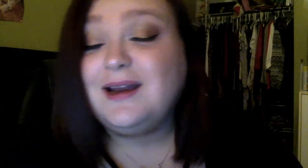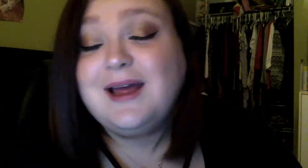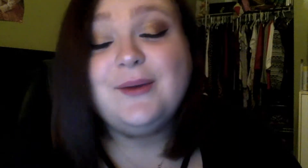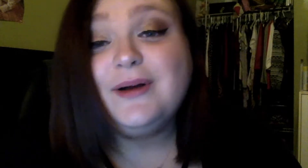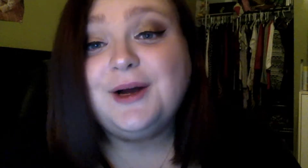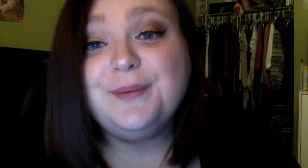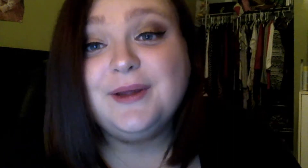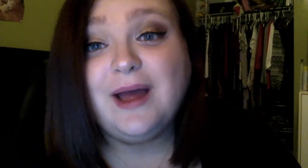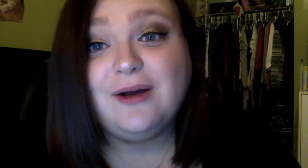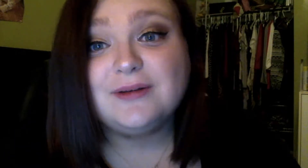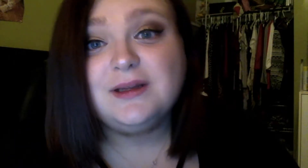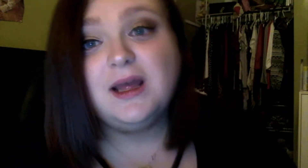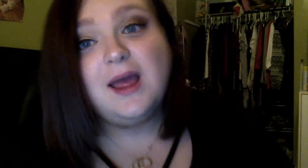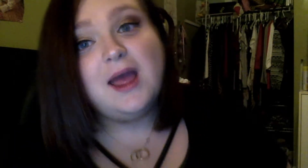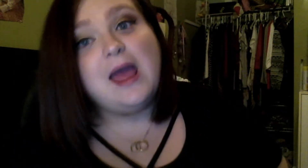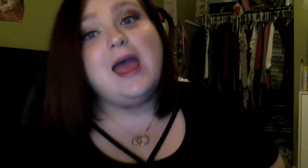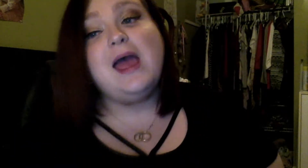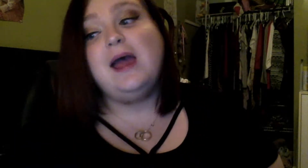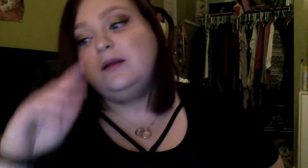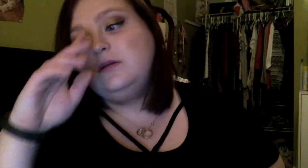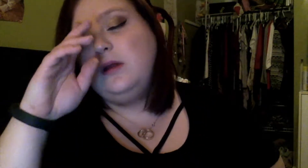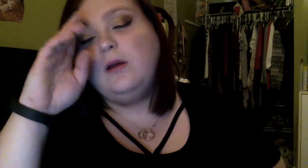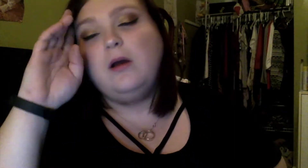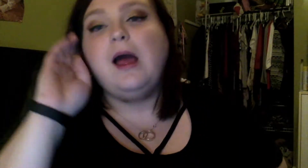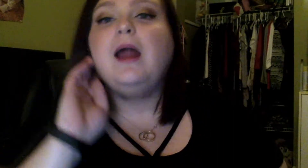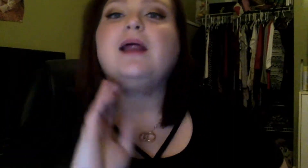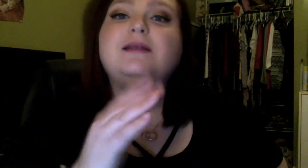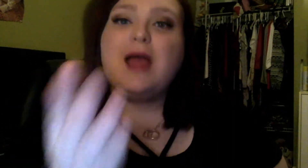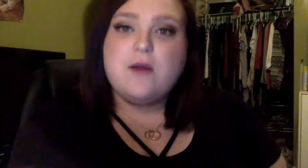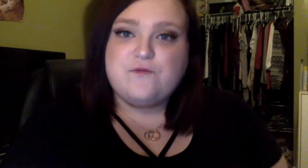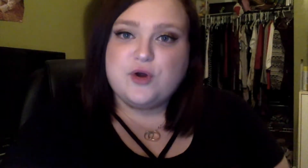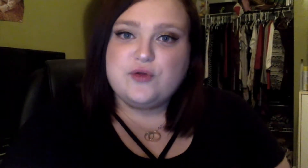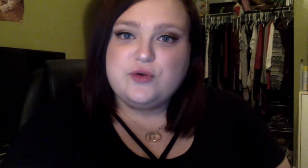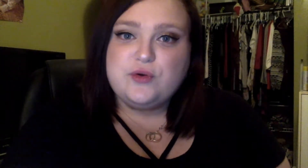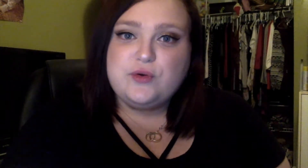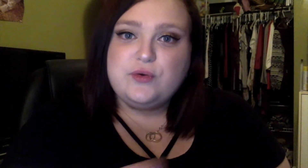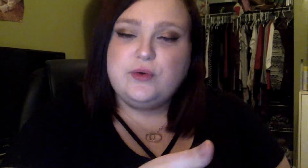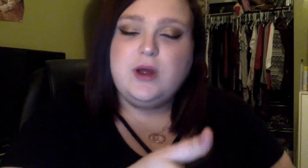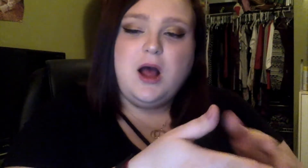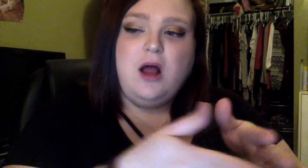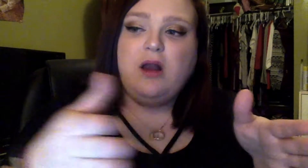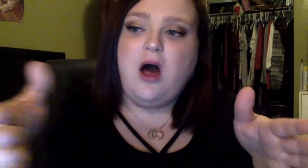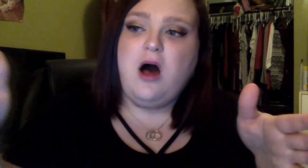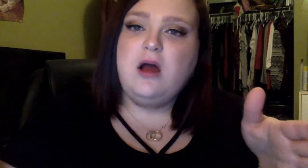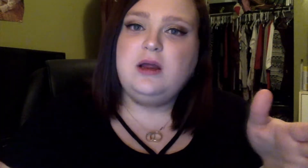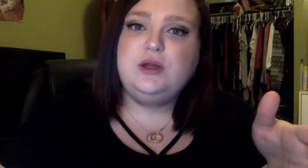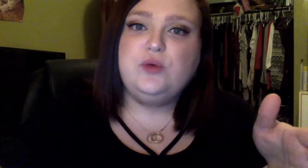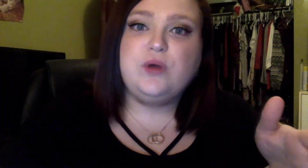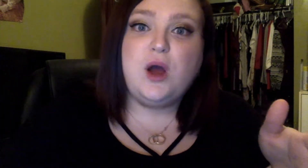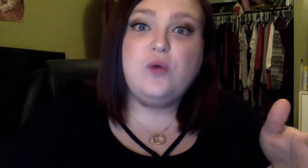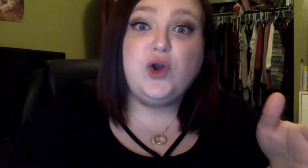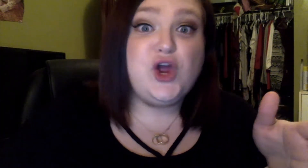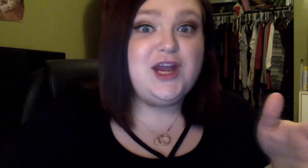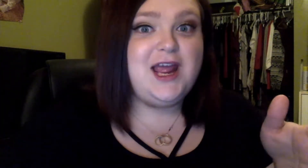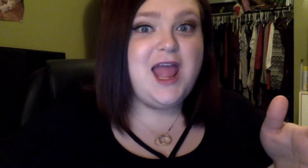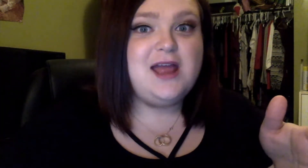that will help you out. And I like to further along you go learning